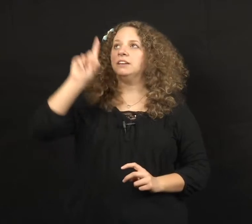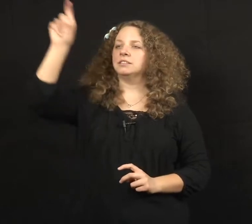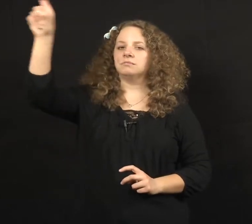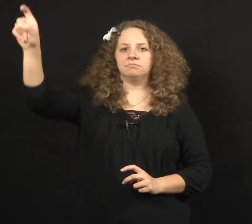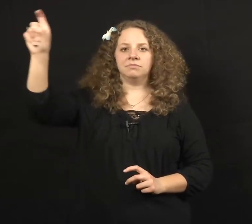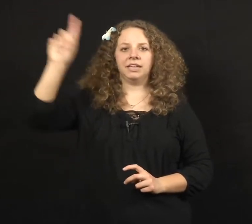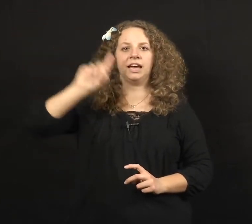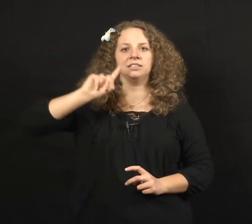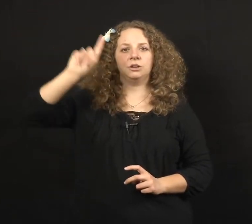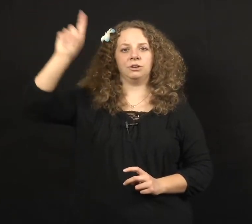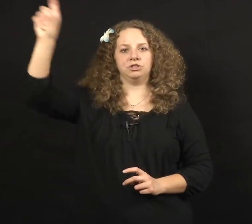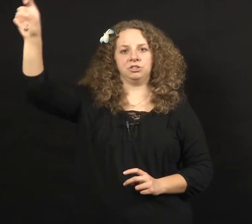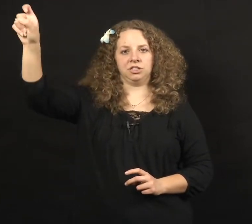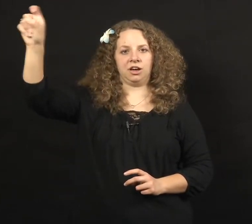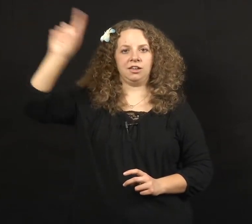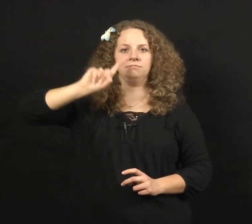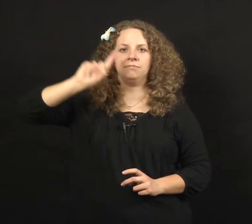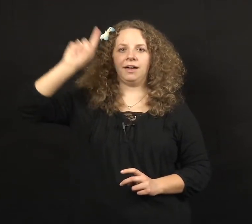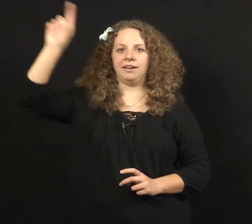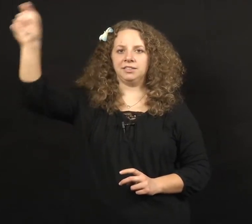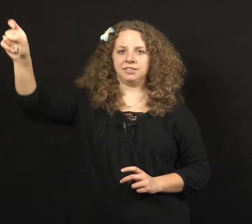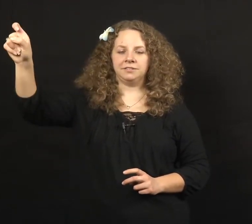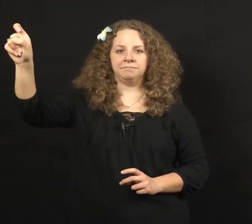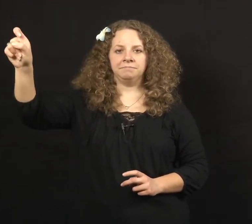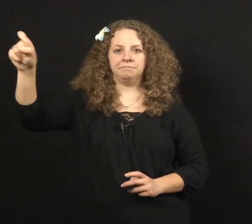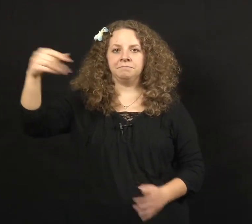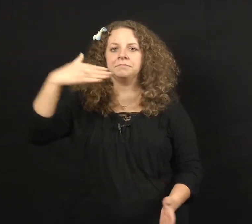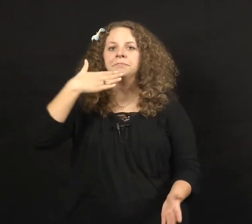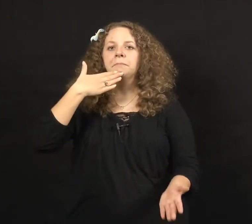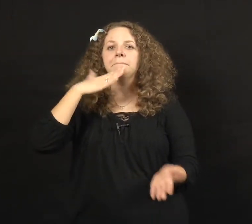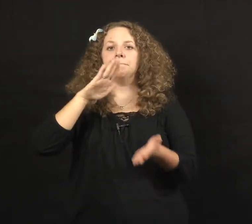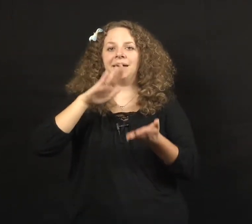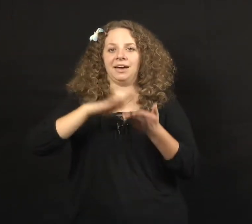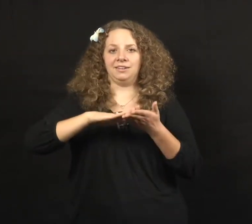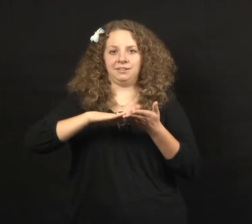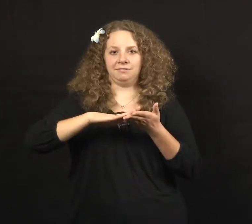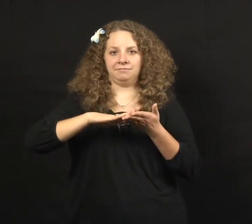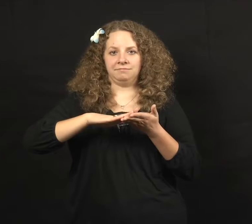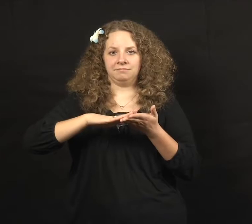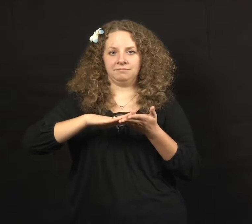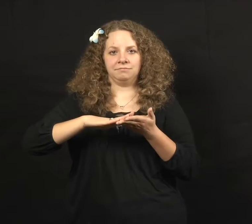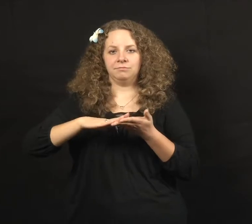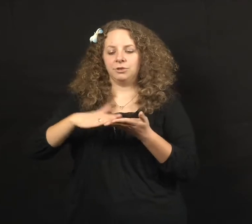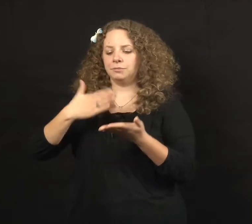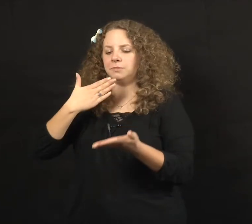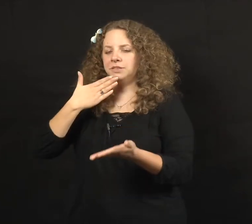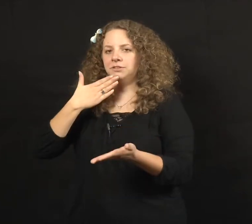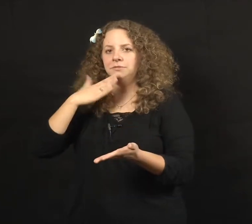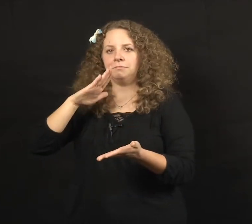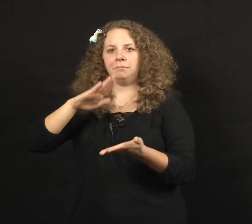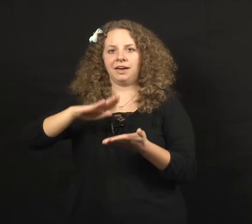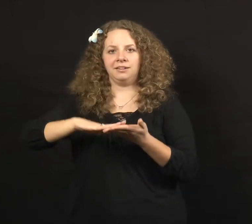Ask. Like asking a question to God. Ask. Bad. With your palm down. Bad.